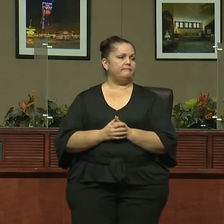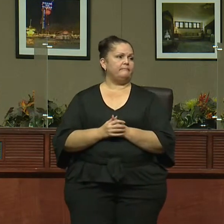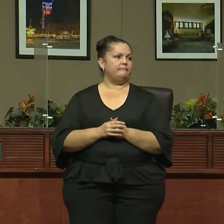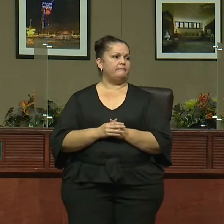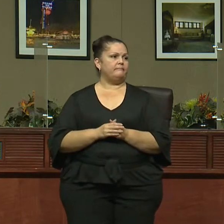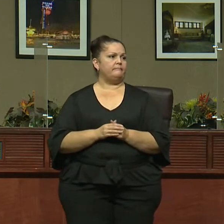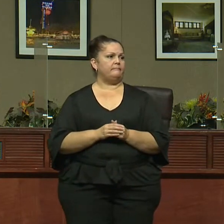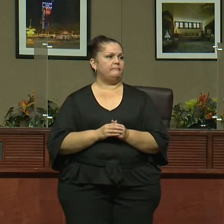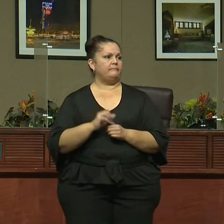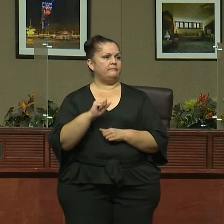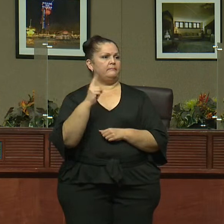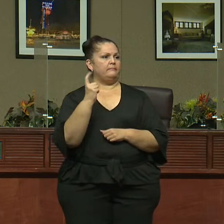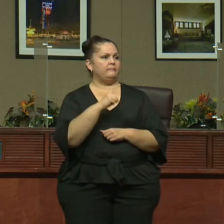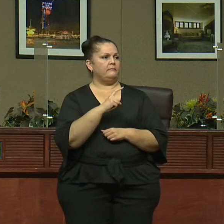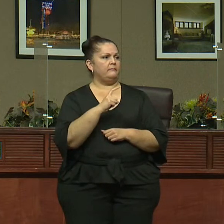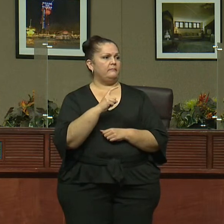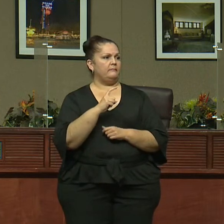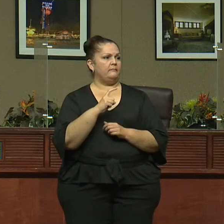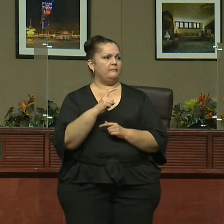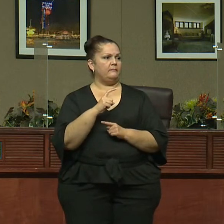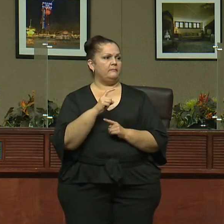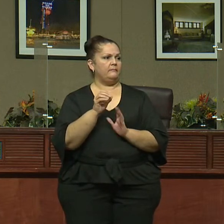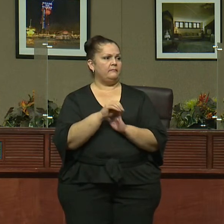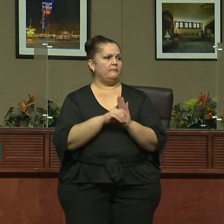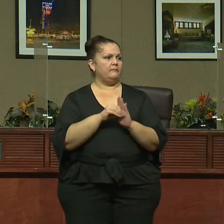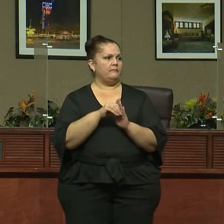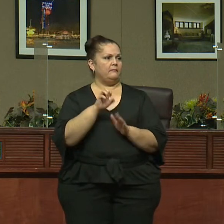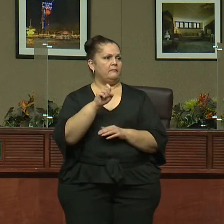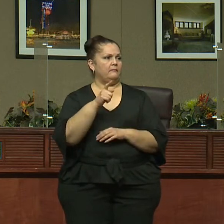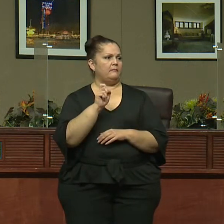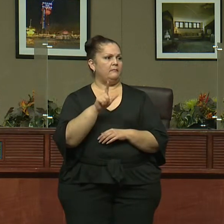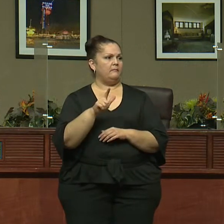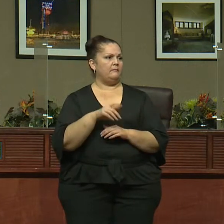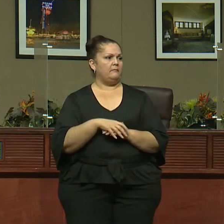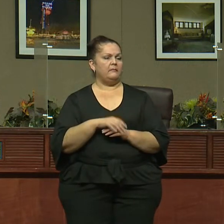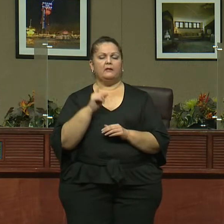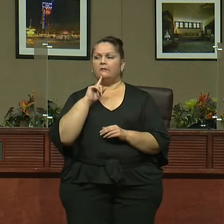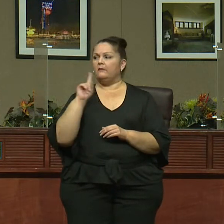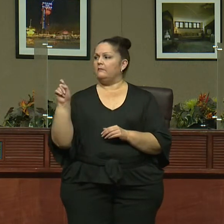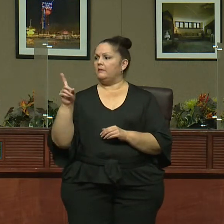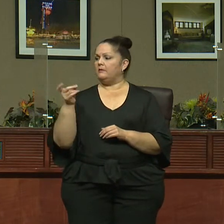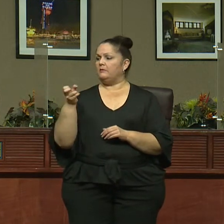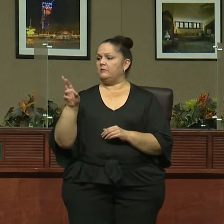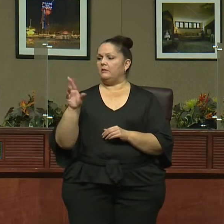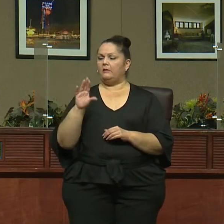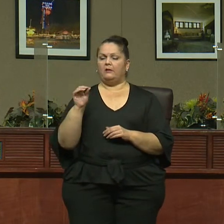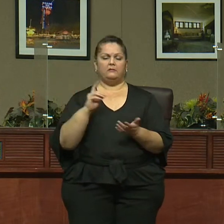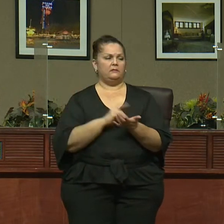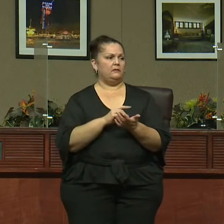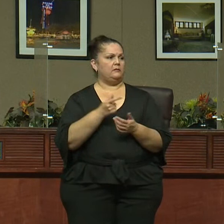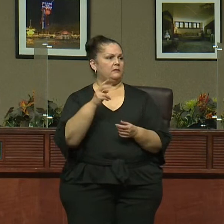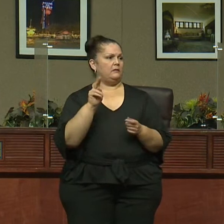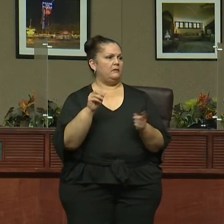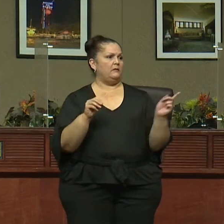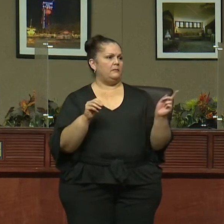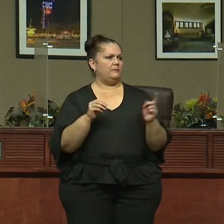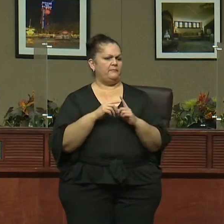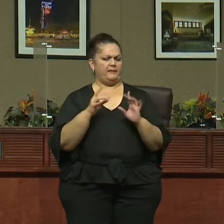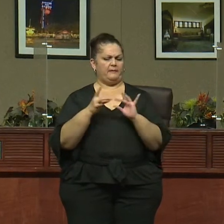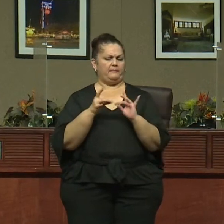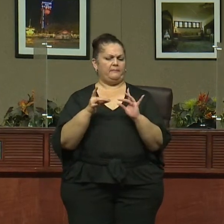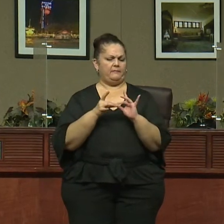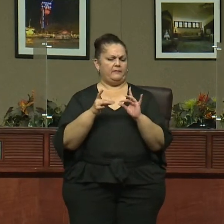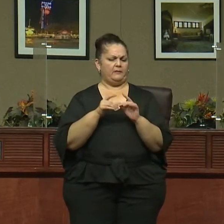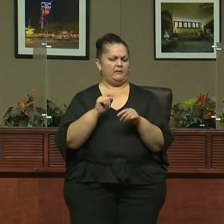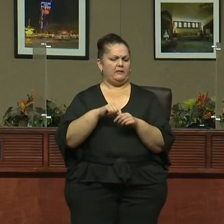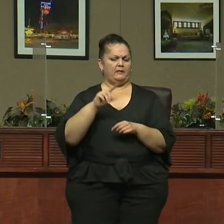This next question is from David Harris with the Orlando Sentinel. My question is for Mayor Dyer and Dr. Pino. There was a story picked up by